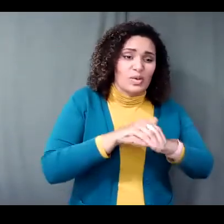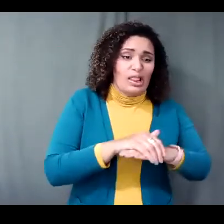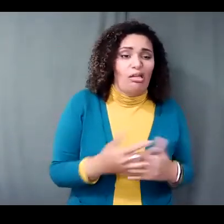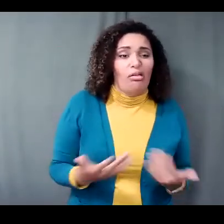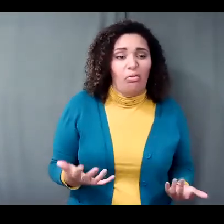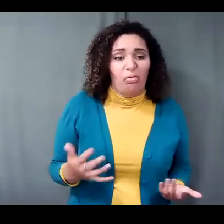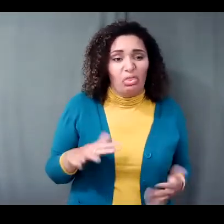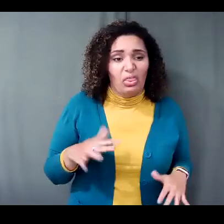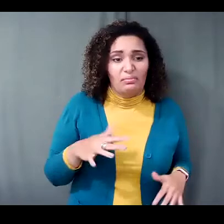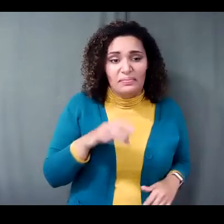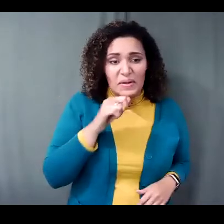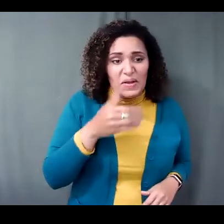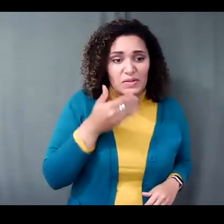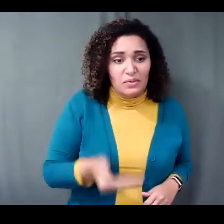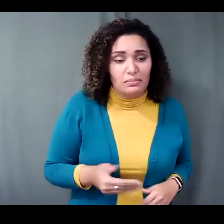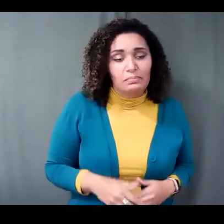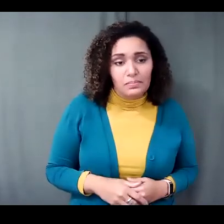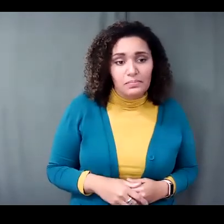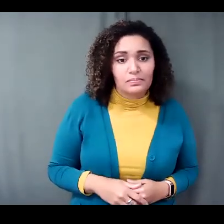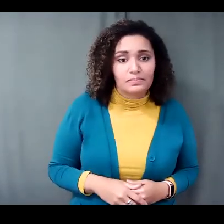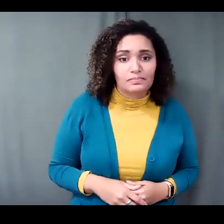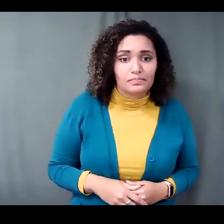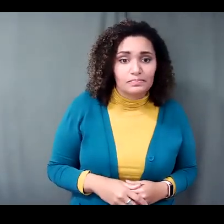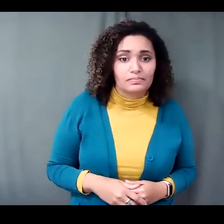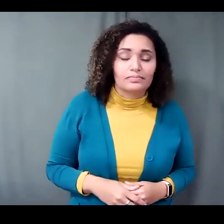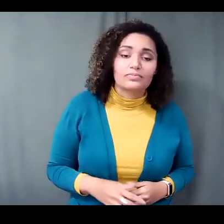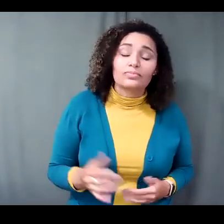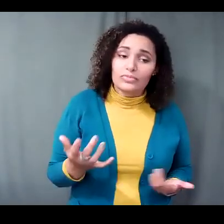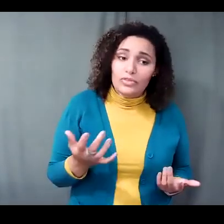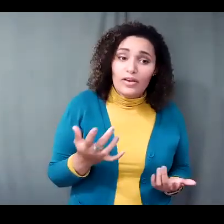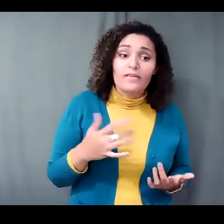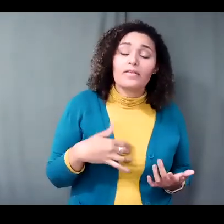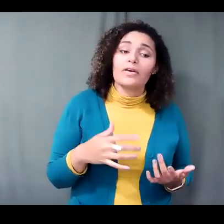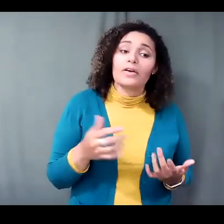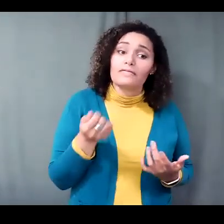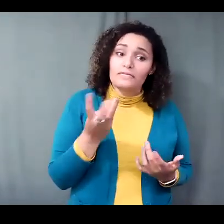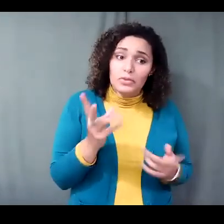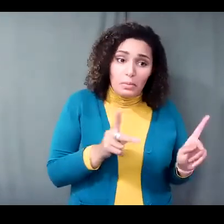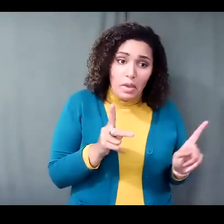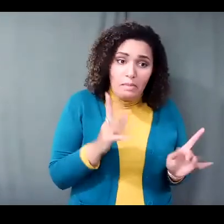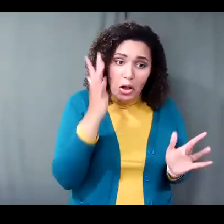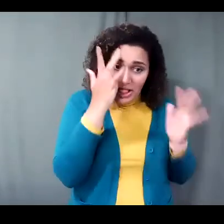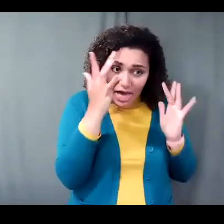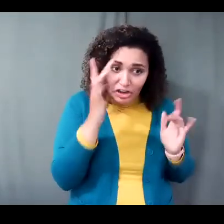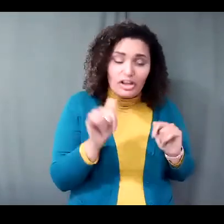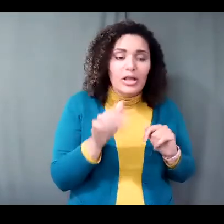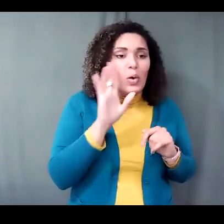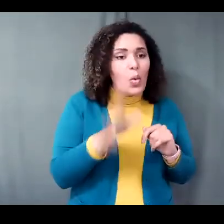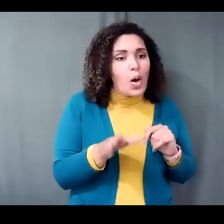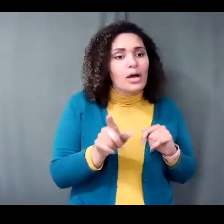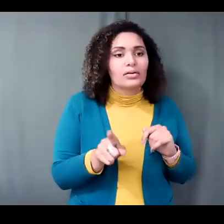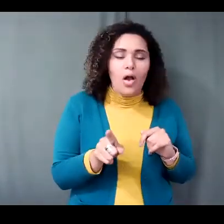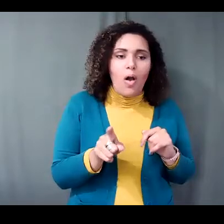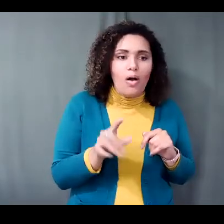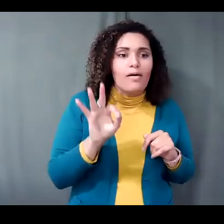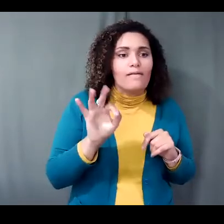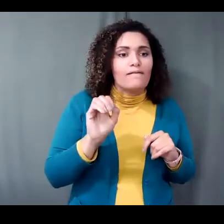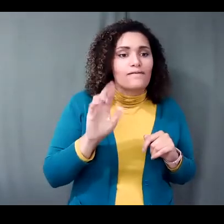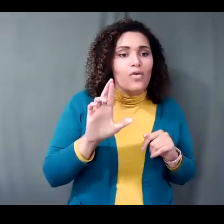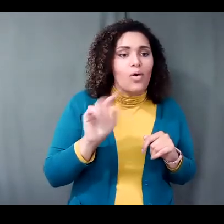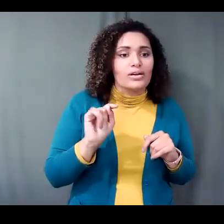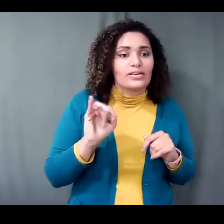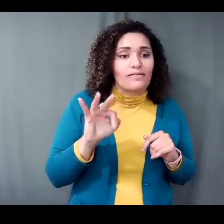anymore. So a few clever folks came up with the idea of fortifying them. And they said, basically,